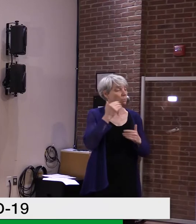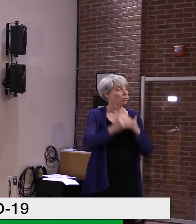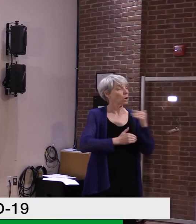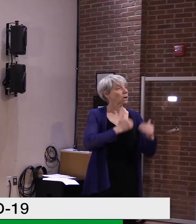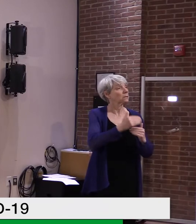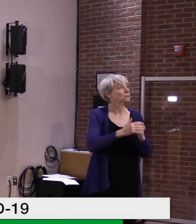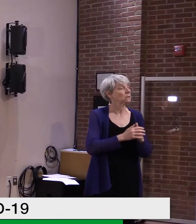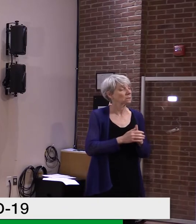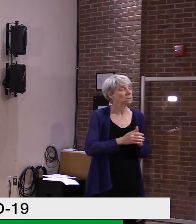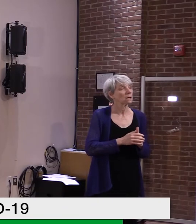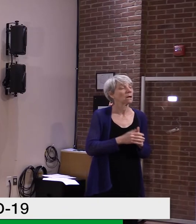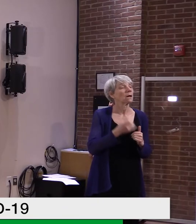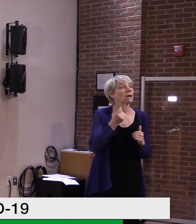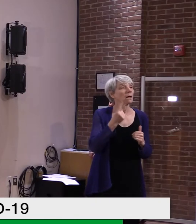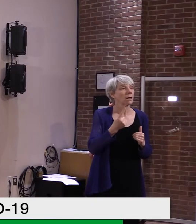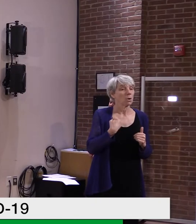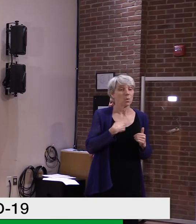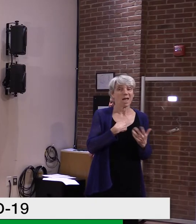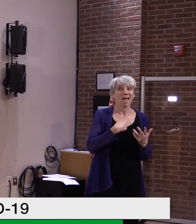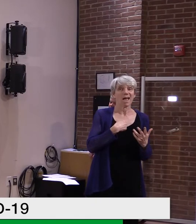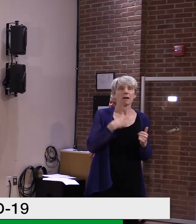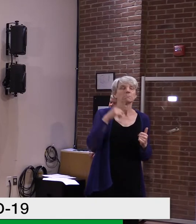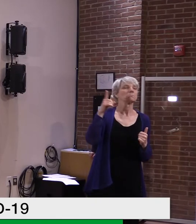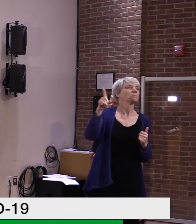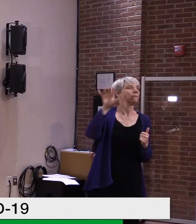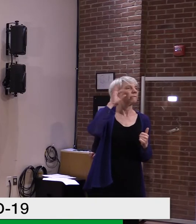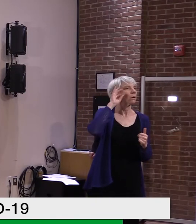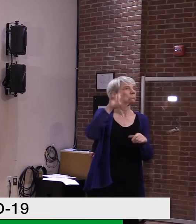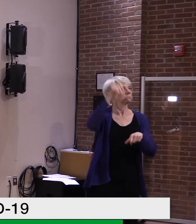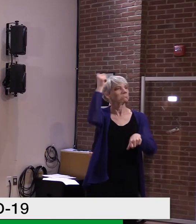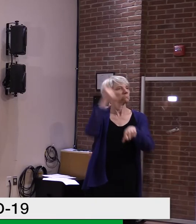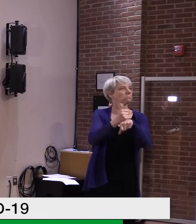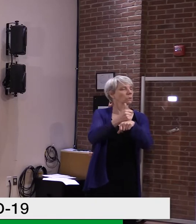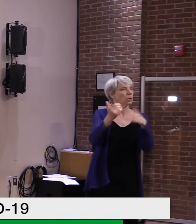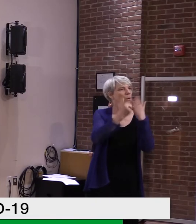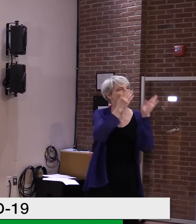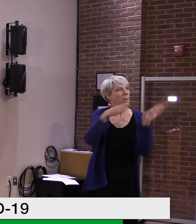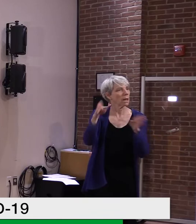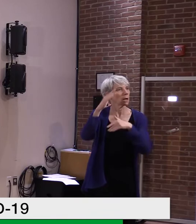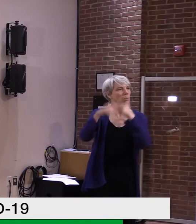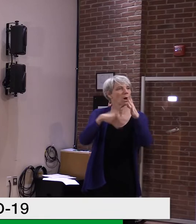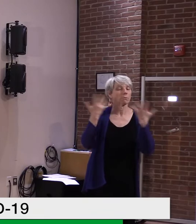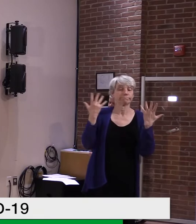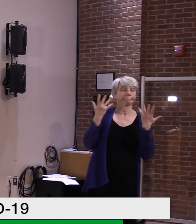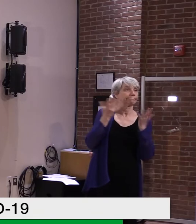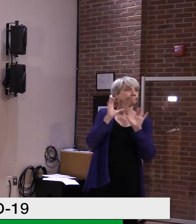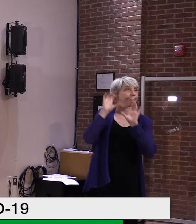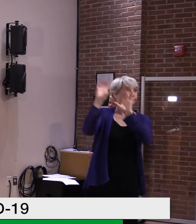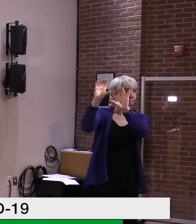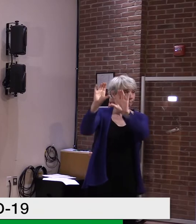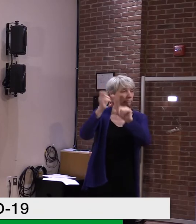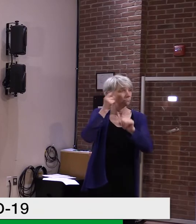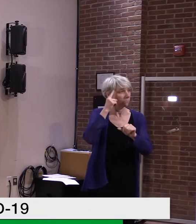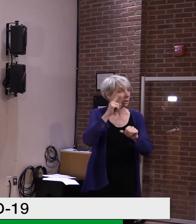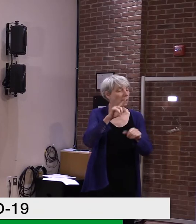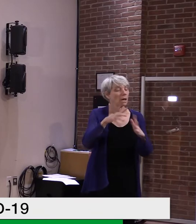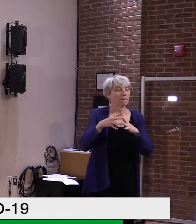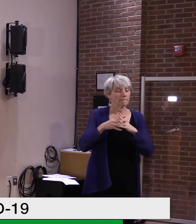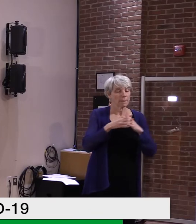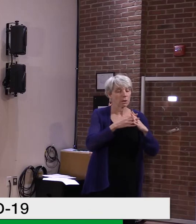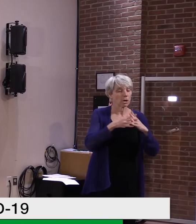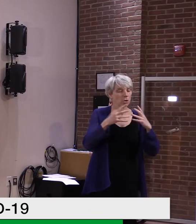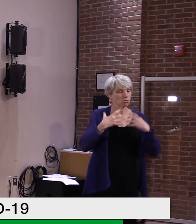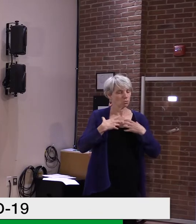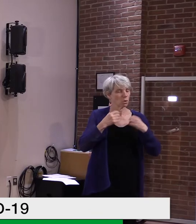extent by a new federal planning requirement. When the ARP, American Rescue Plan Act, was passed